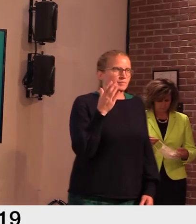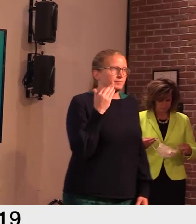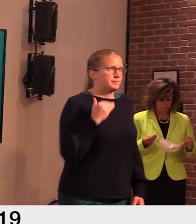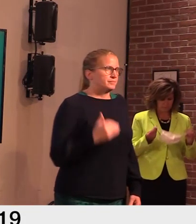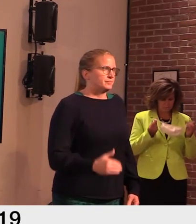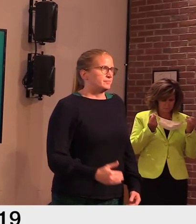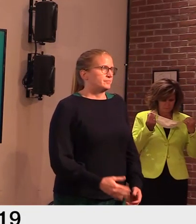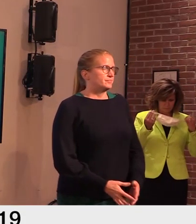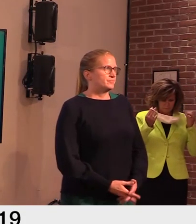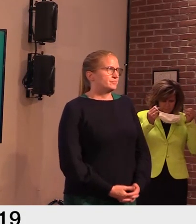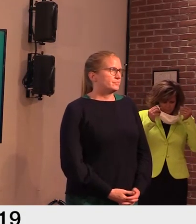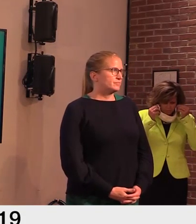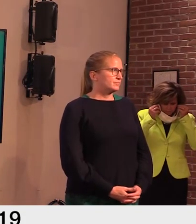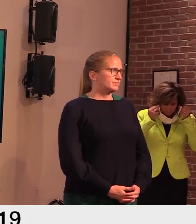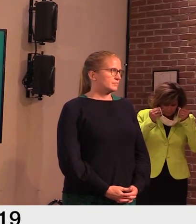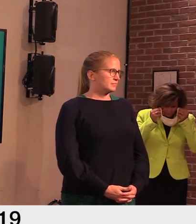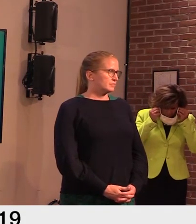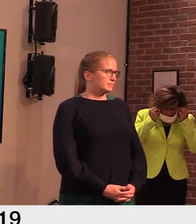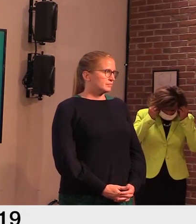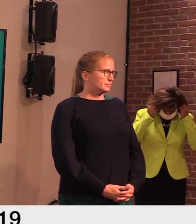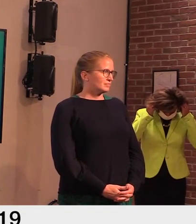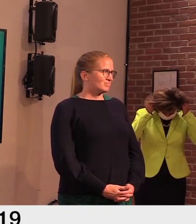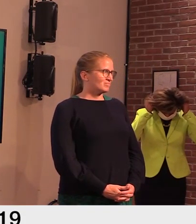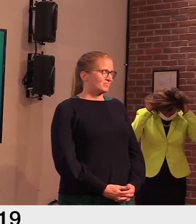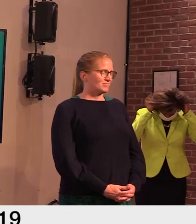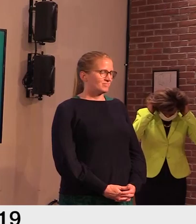decisions you're making when you're bringing guests together.